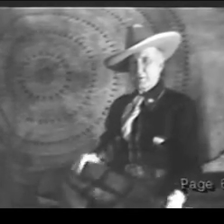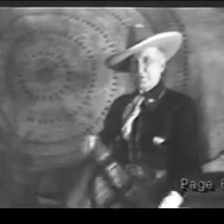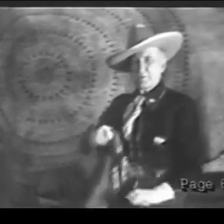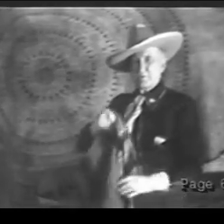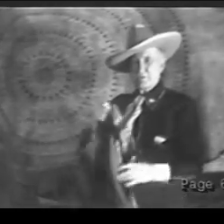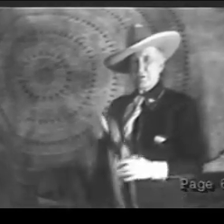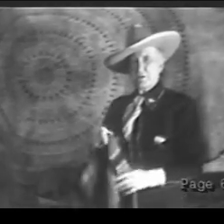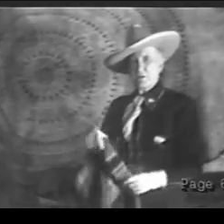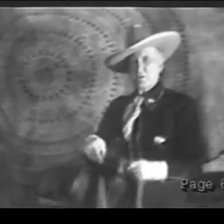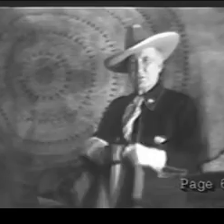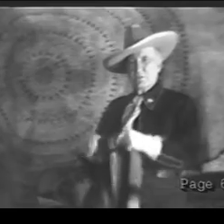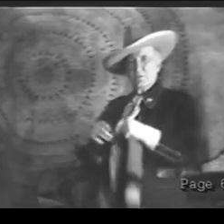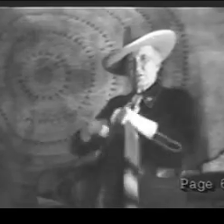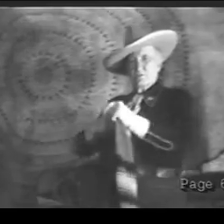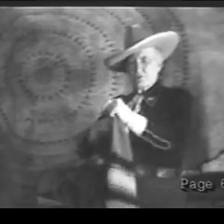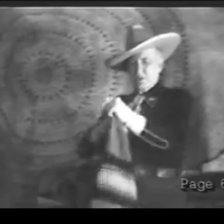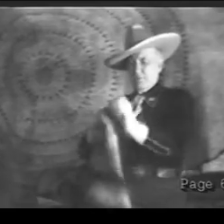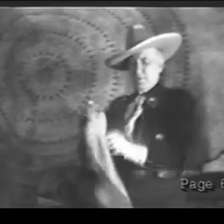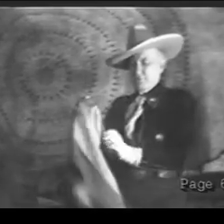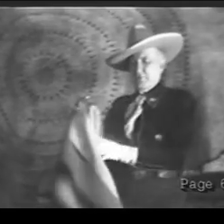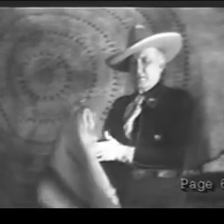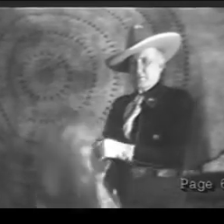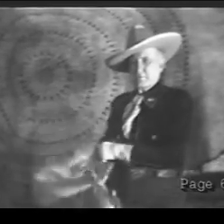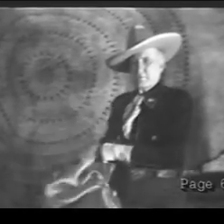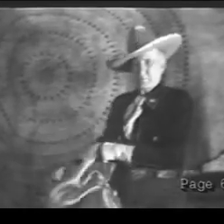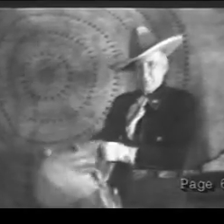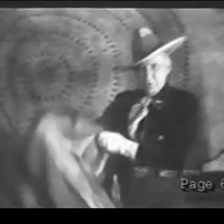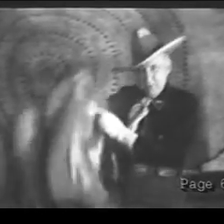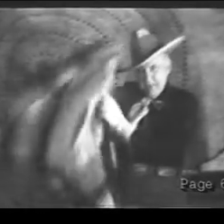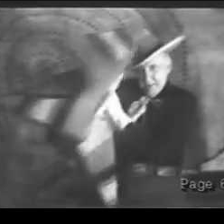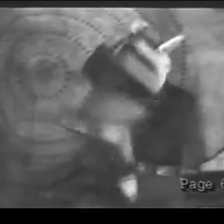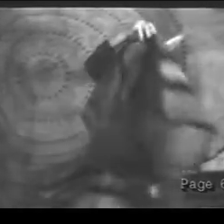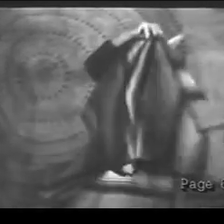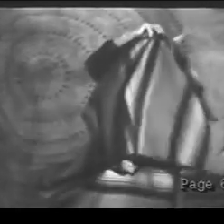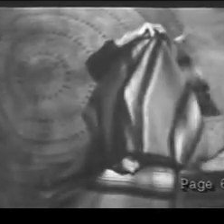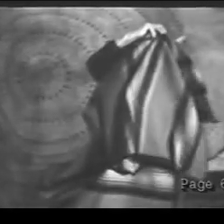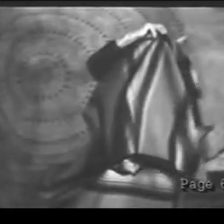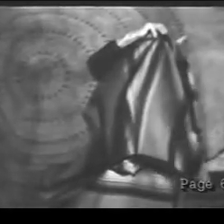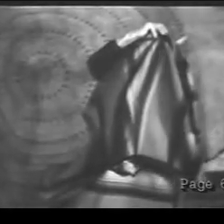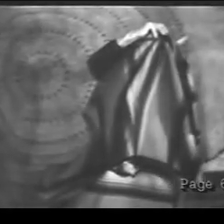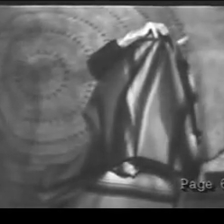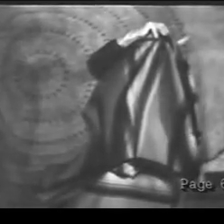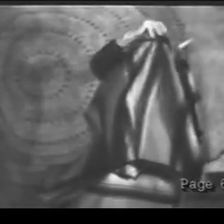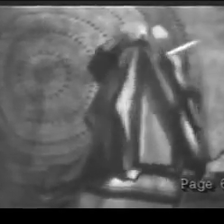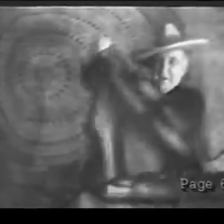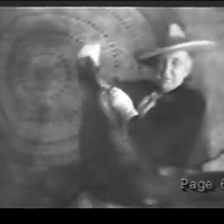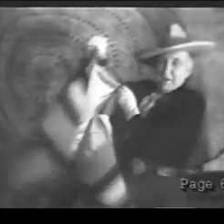met her son-in-law. She covered up her face, threw a blanket over her, and passed